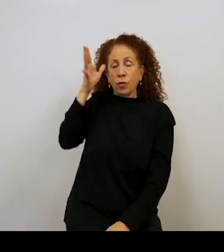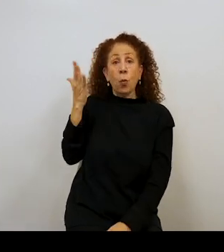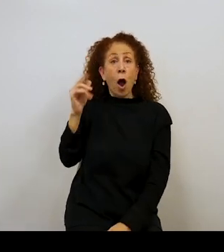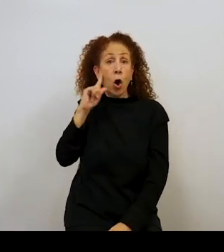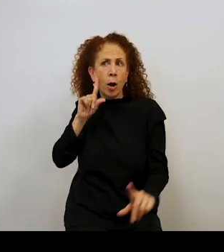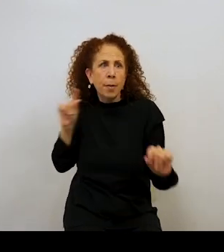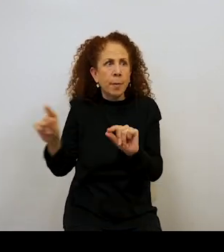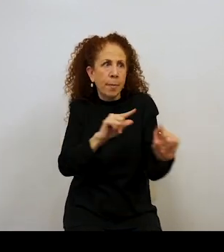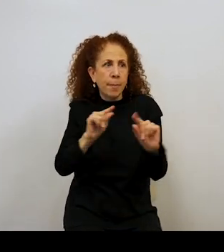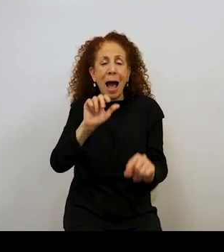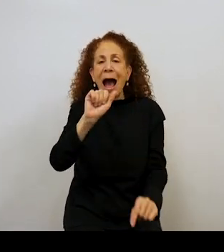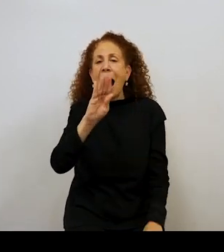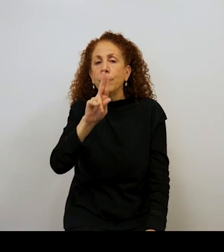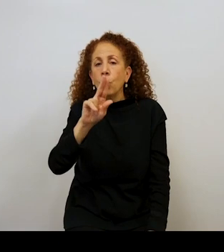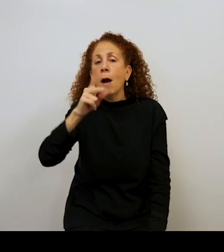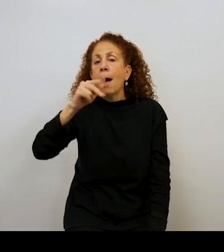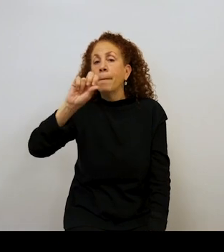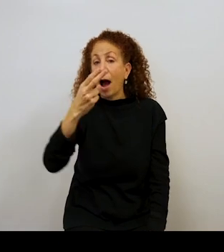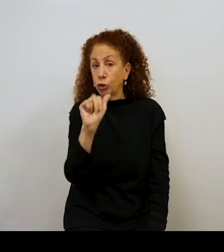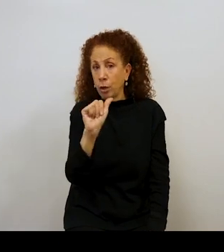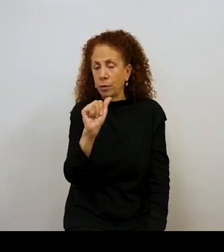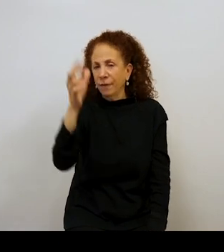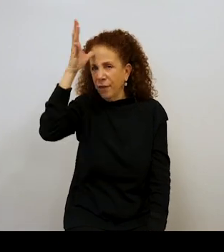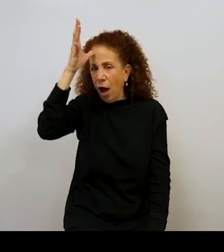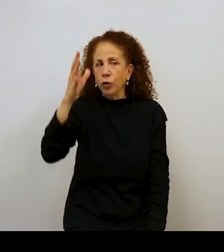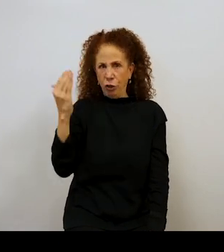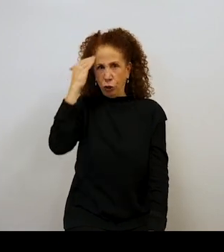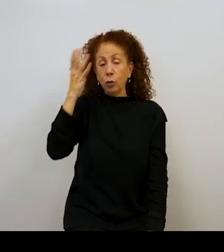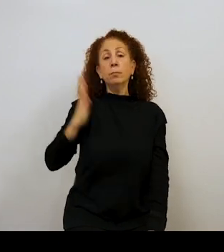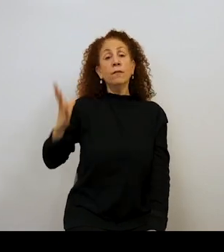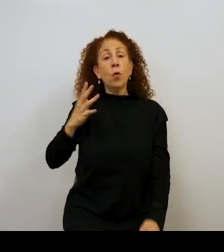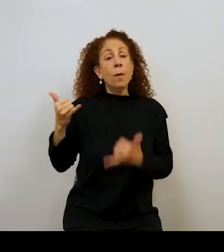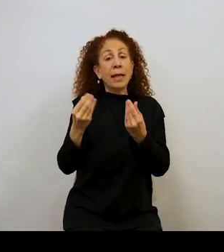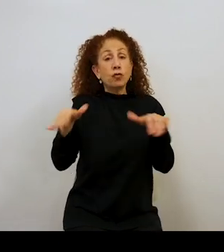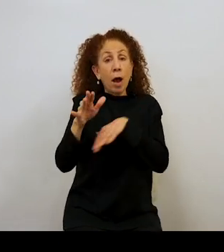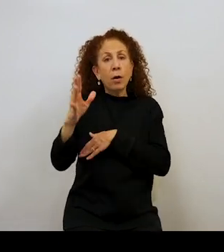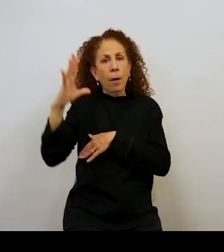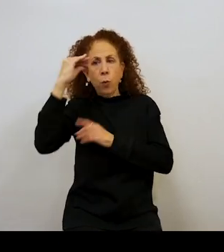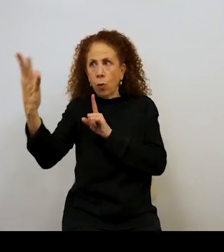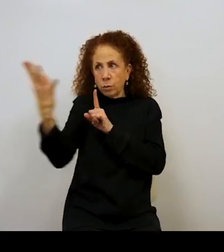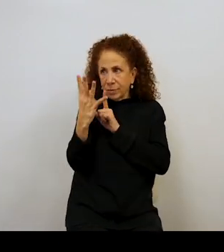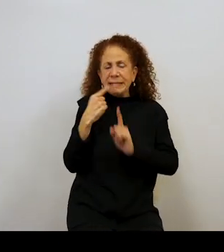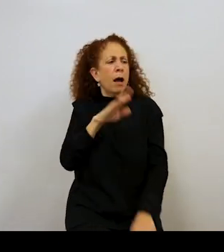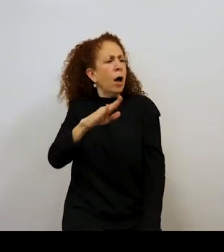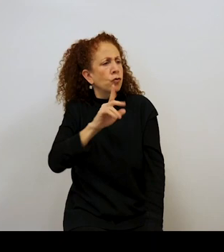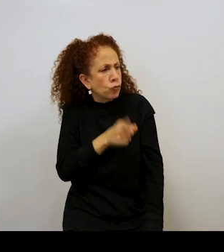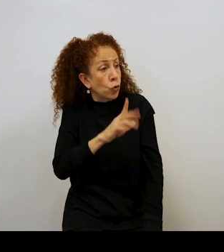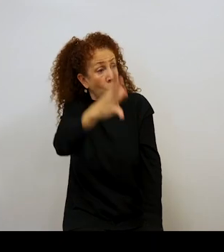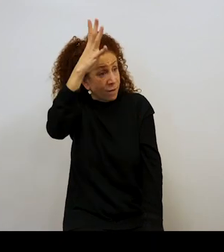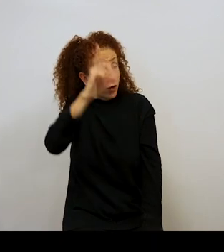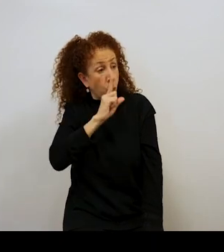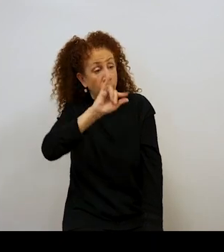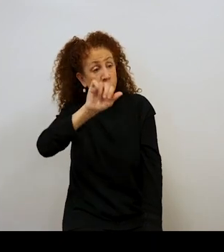neighborhood about Adil Pasha, he knew, and one day in the school playground, a group of boys had accosted him to ask if it was true that his